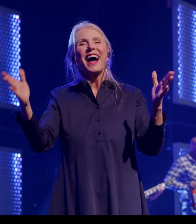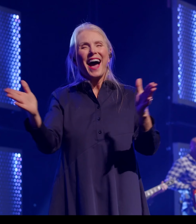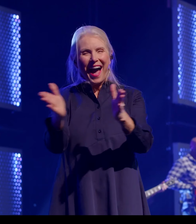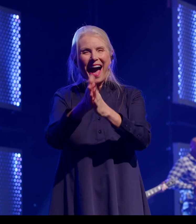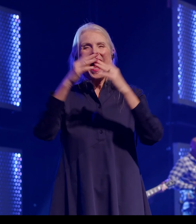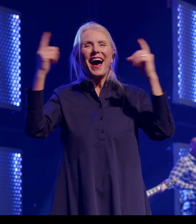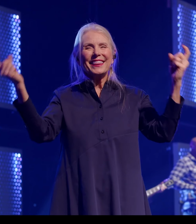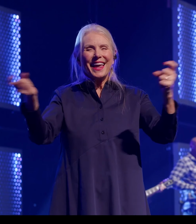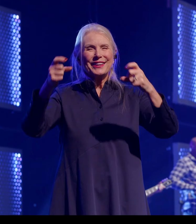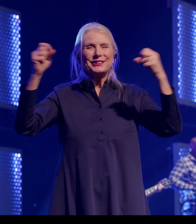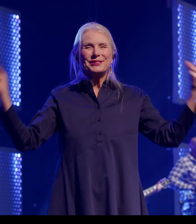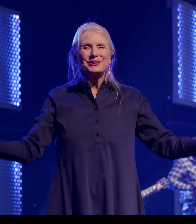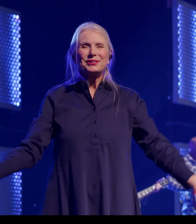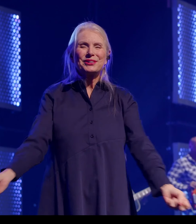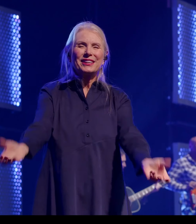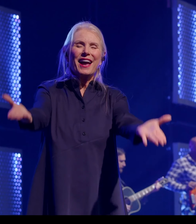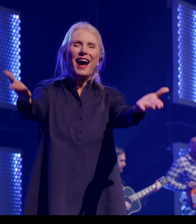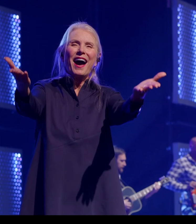hallelujah.